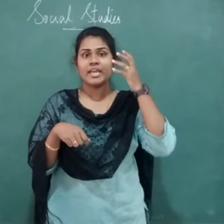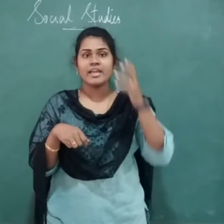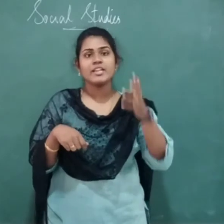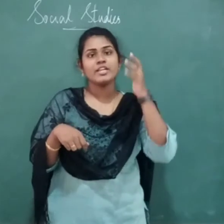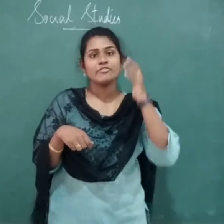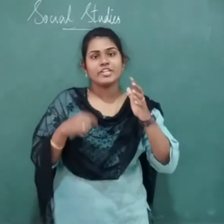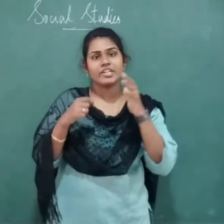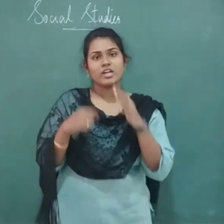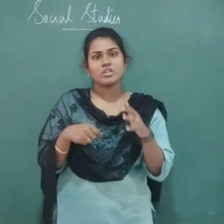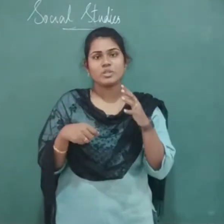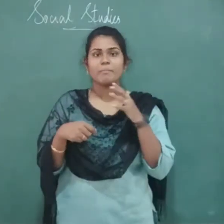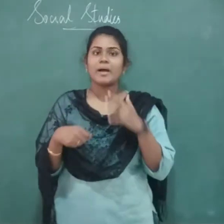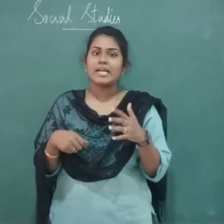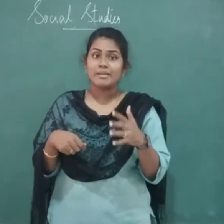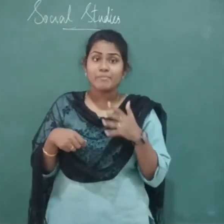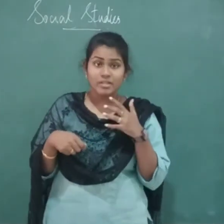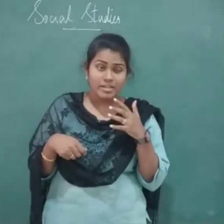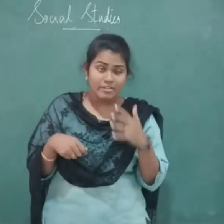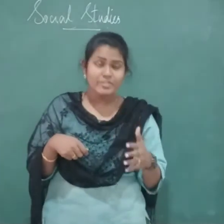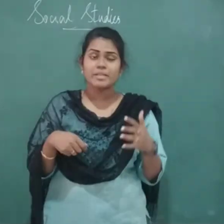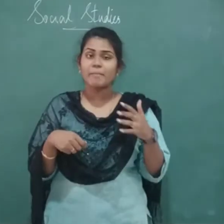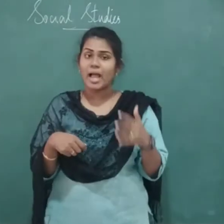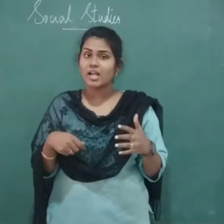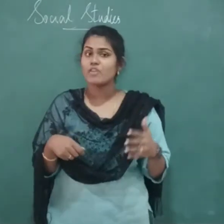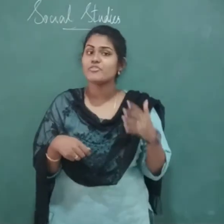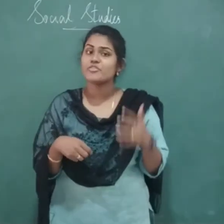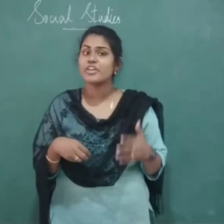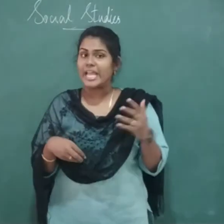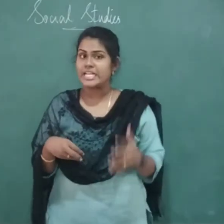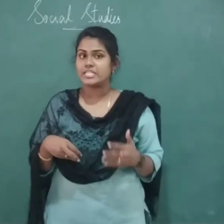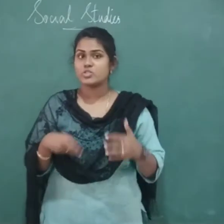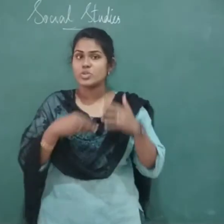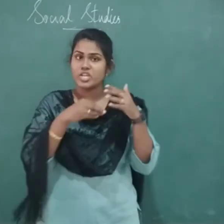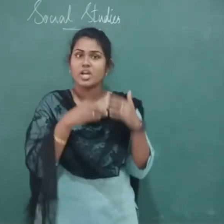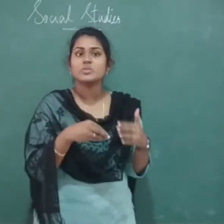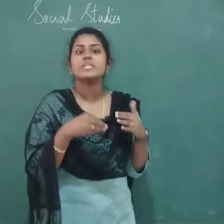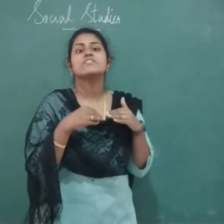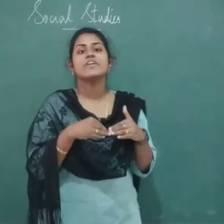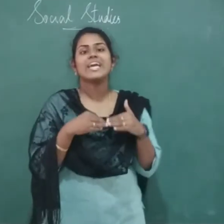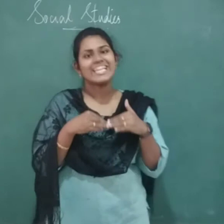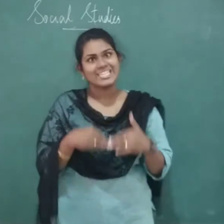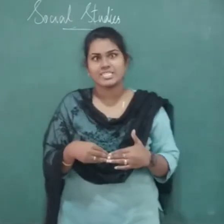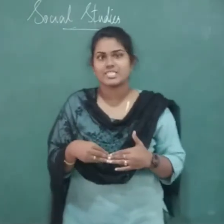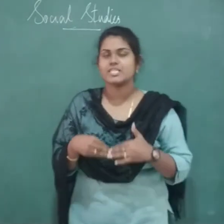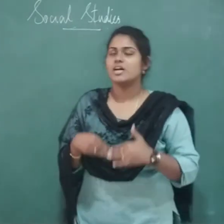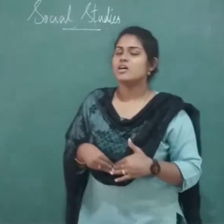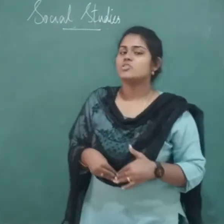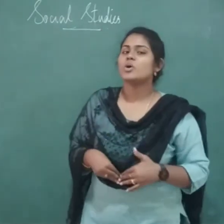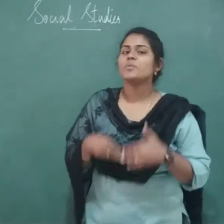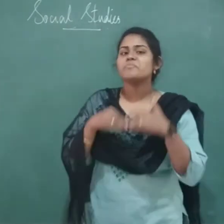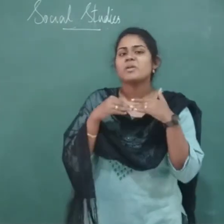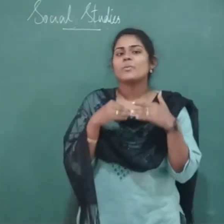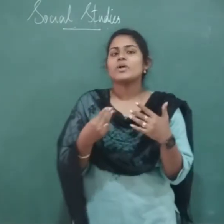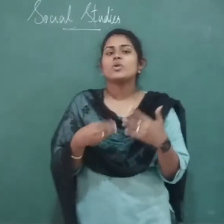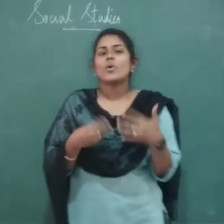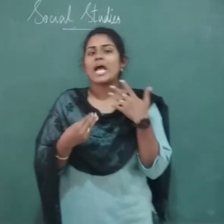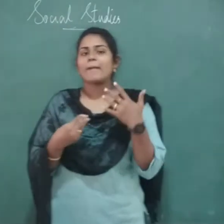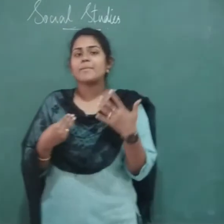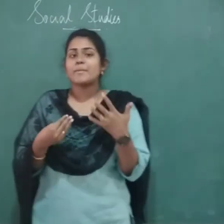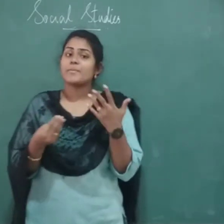they lived near to lived in the bank of river Indus, so near to the river Indus. So we don't know what happened, maybe because